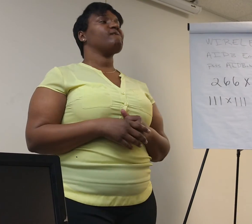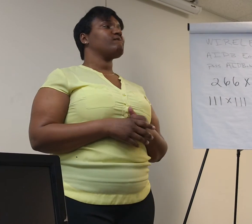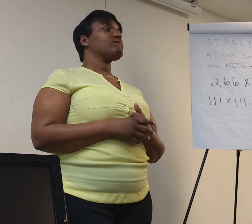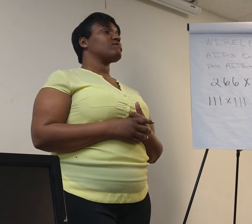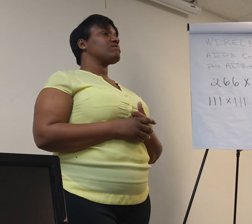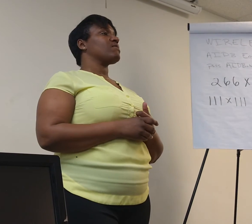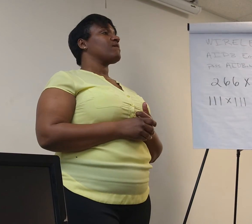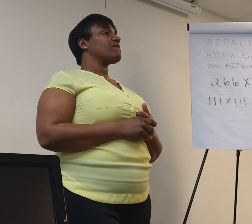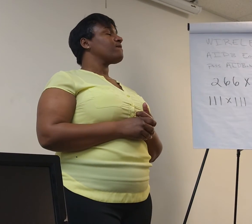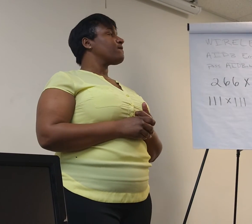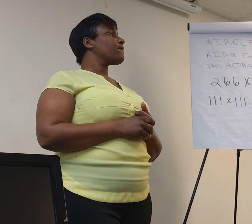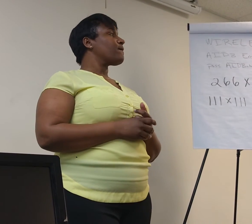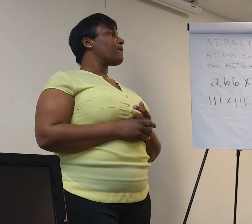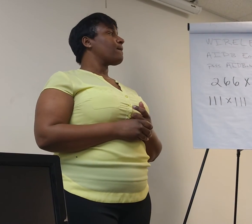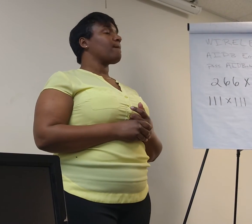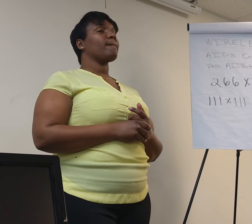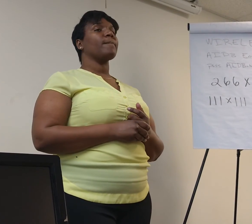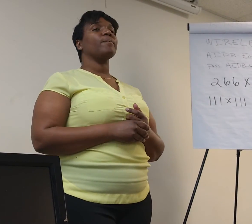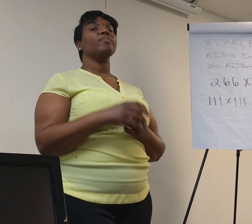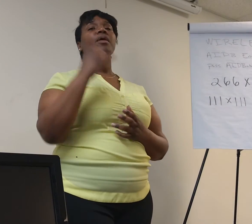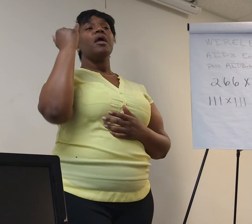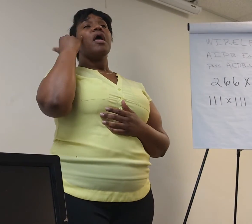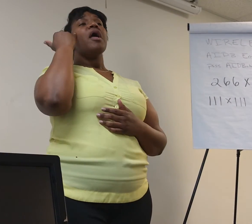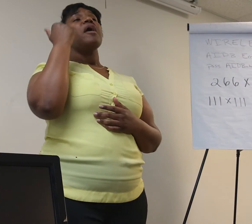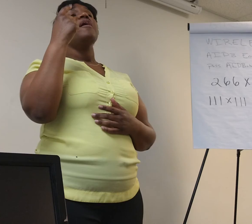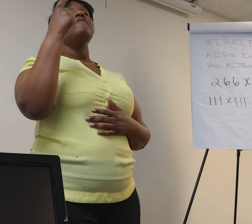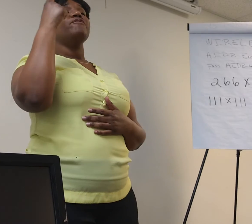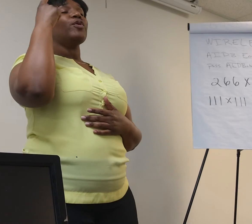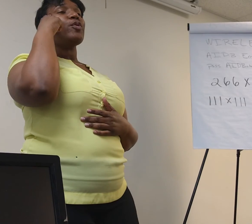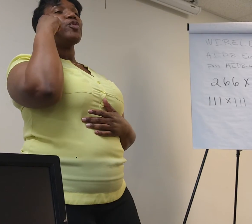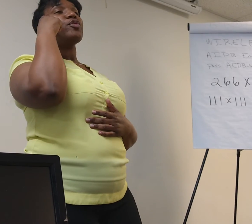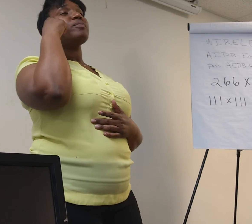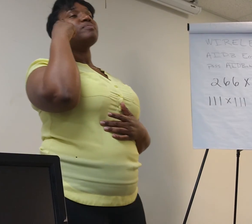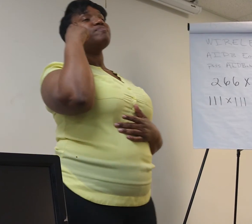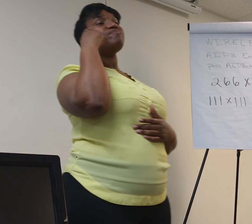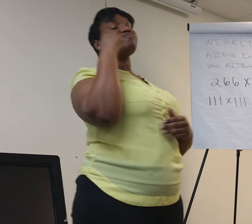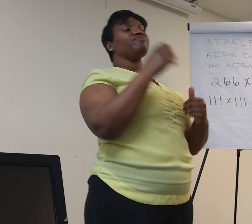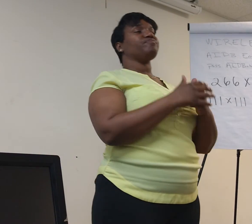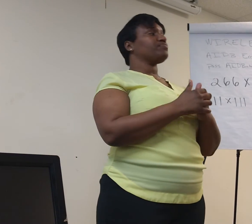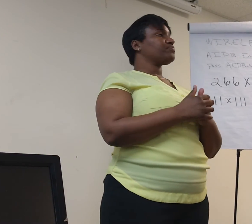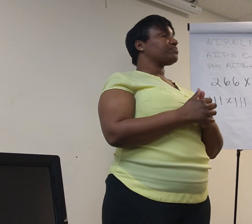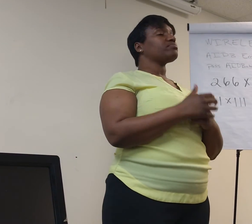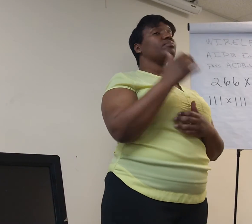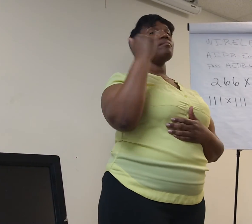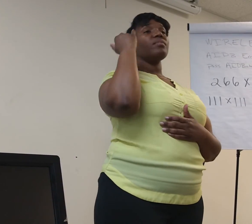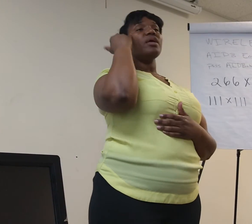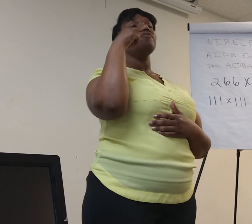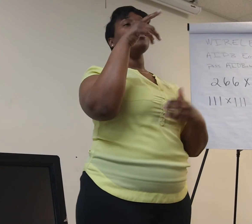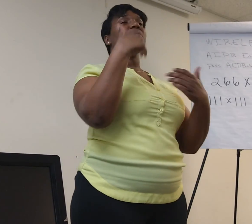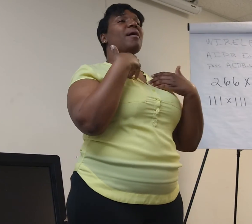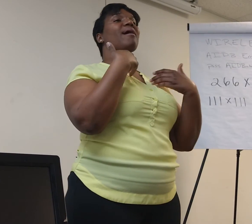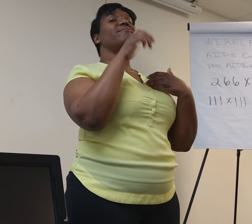If you think of anything, you have my cell phone number on the front, and you also have my email address. I talk or text, either